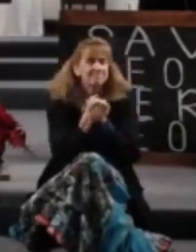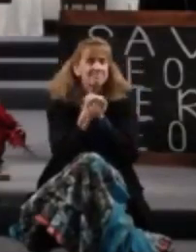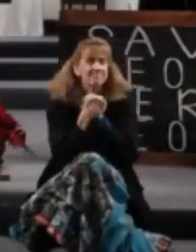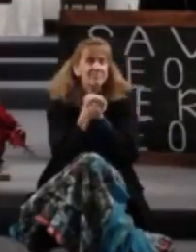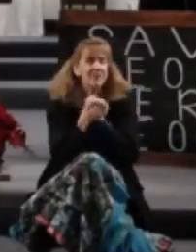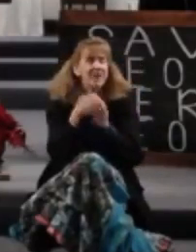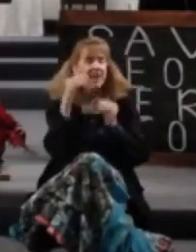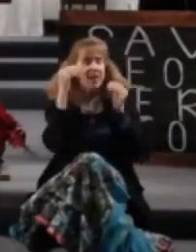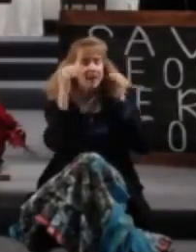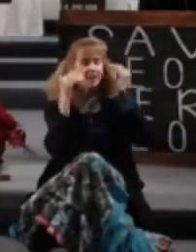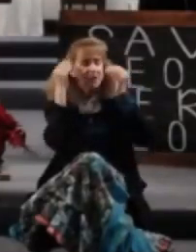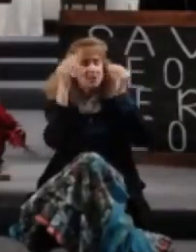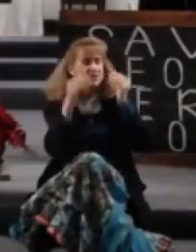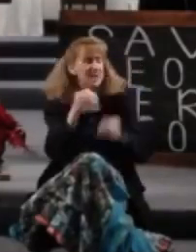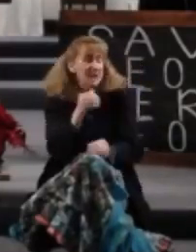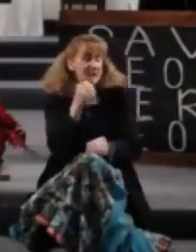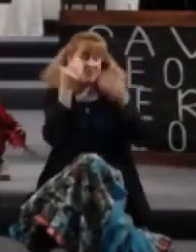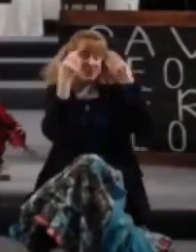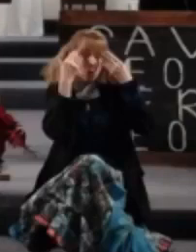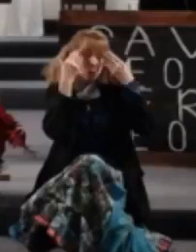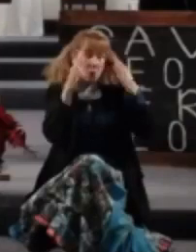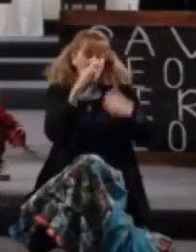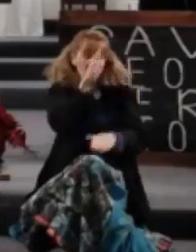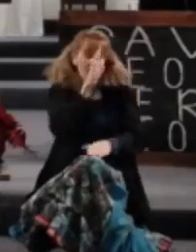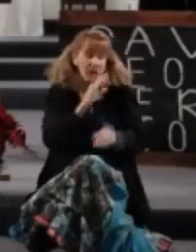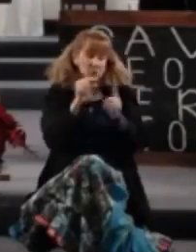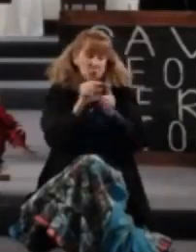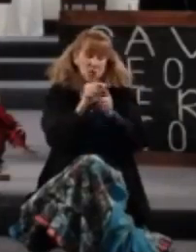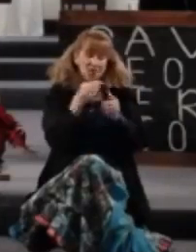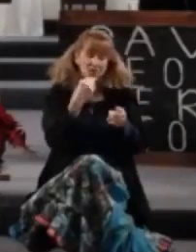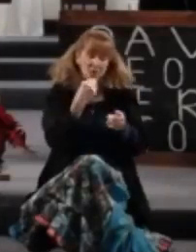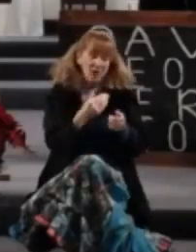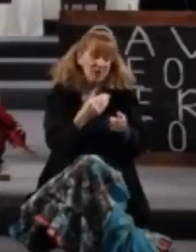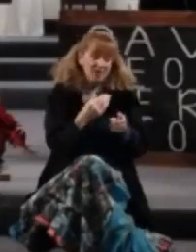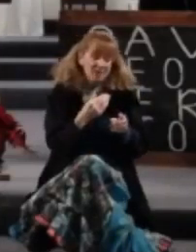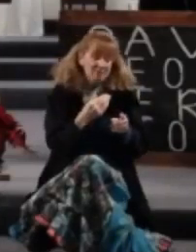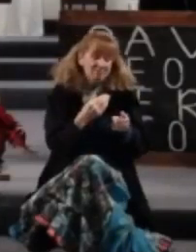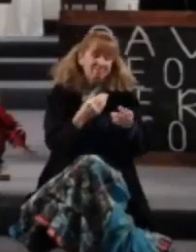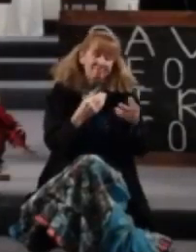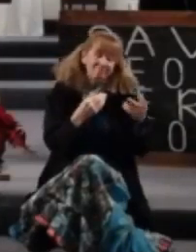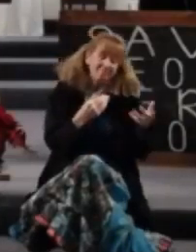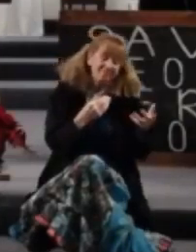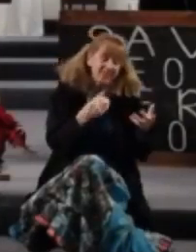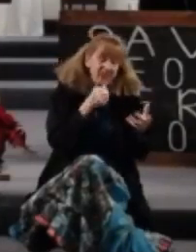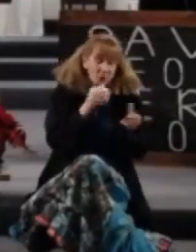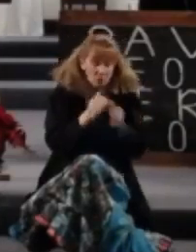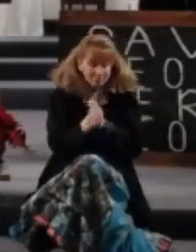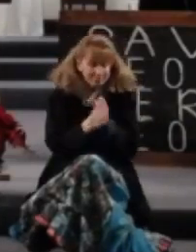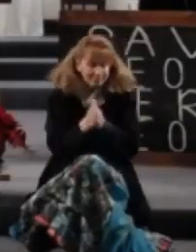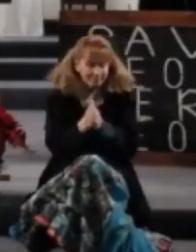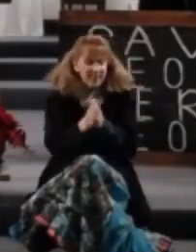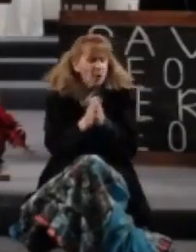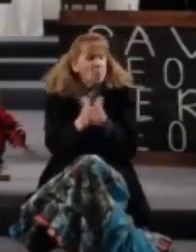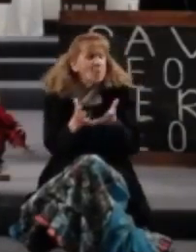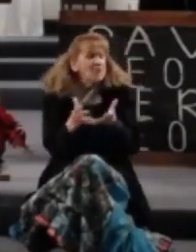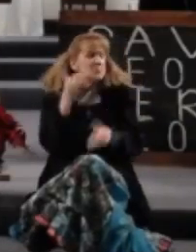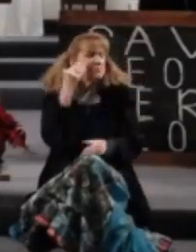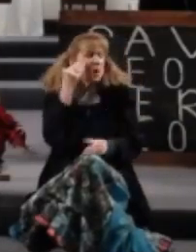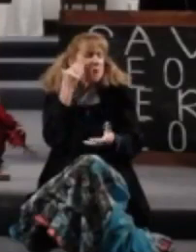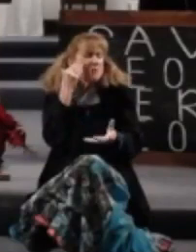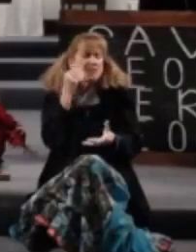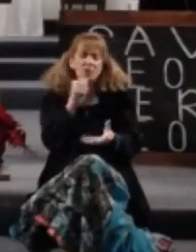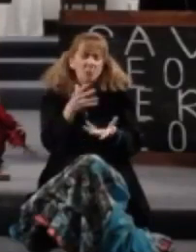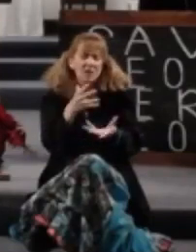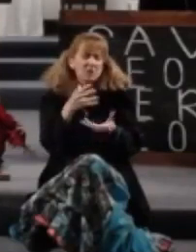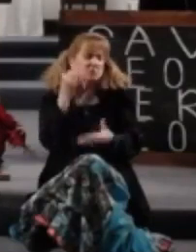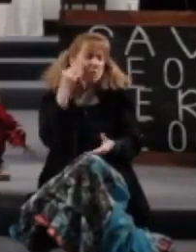When adults are unfamiliar with God's word and lack the desire to know God's word well enough to teach